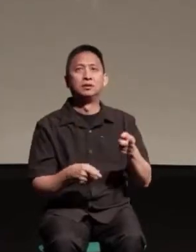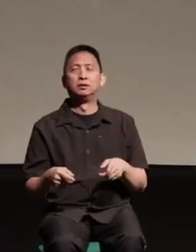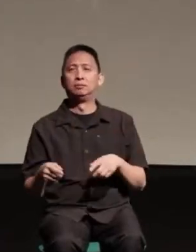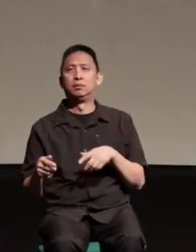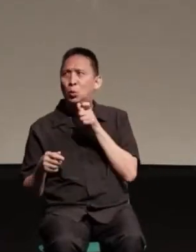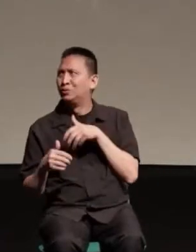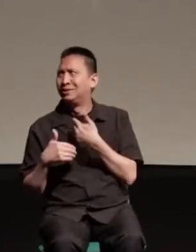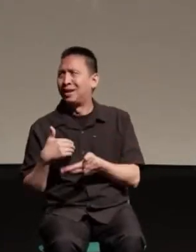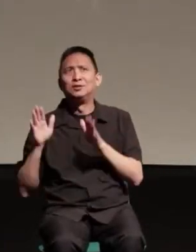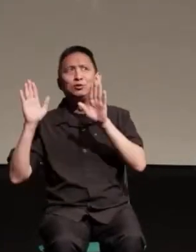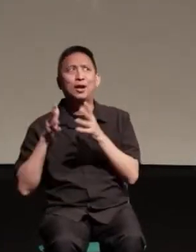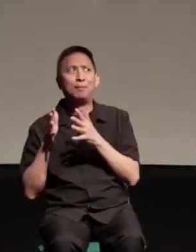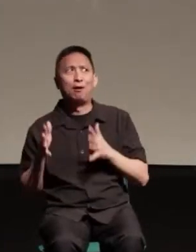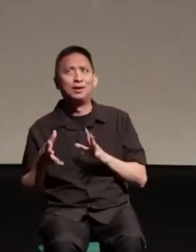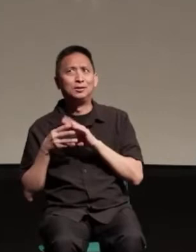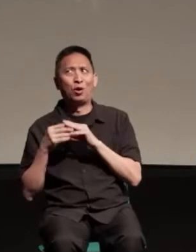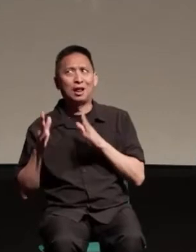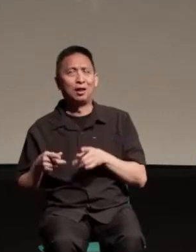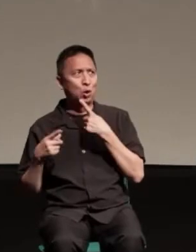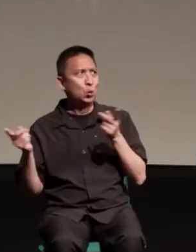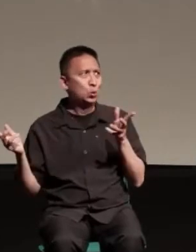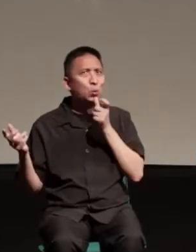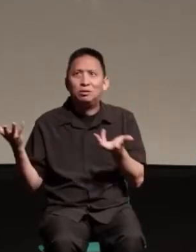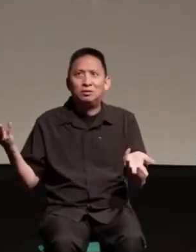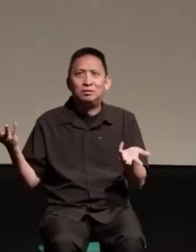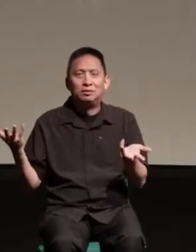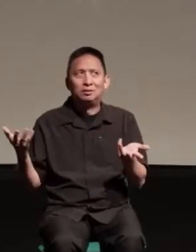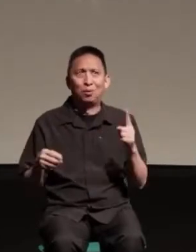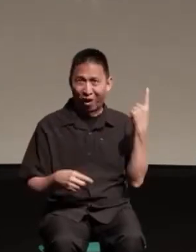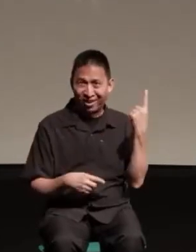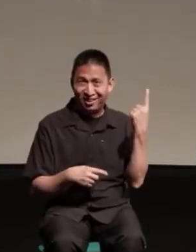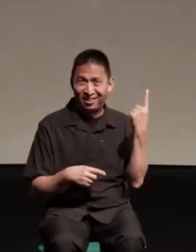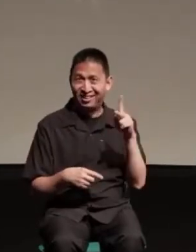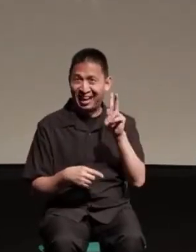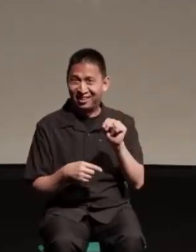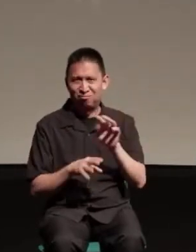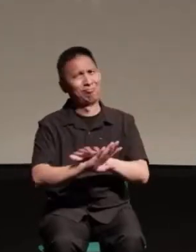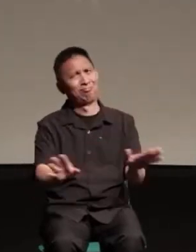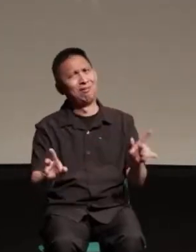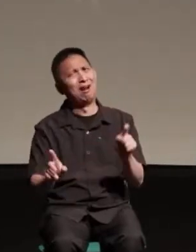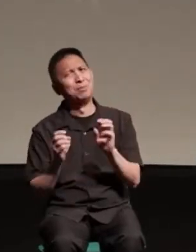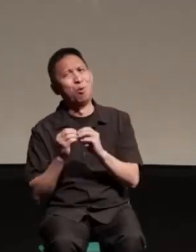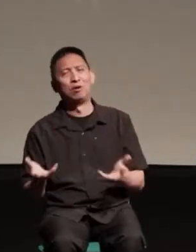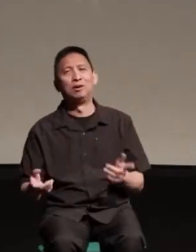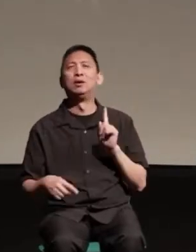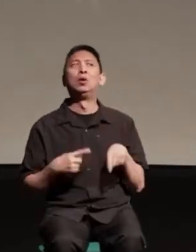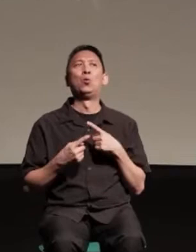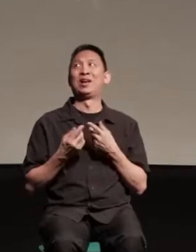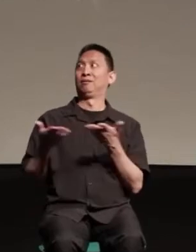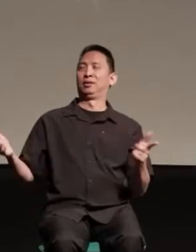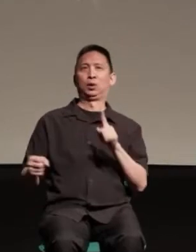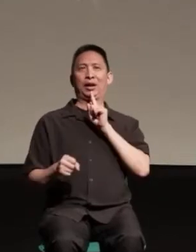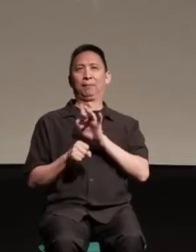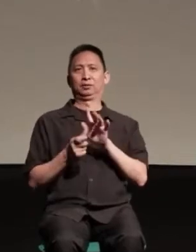storyteller? There's certainly more than one. So when is that commitment going to be made? Right? And when you